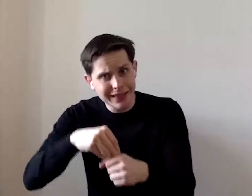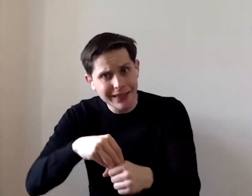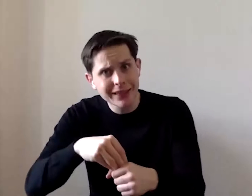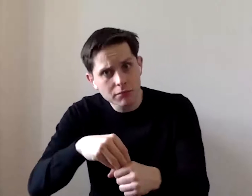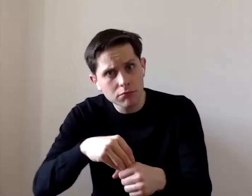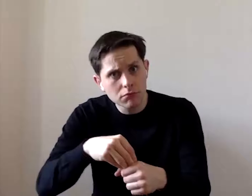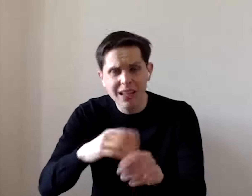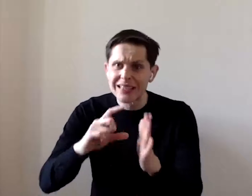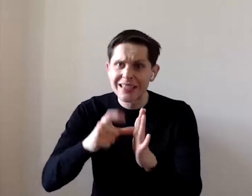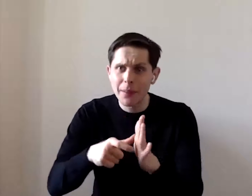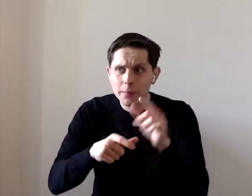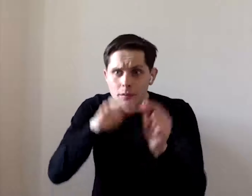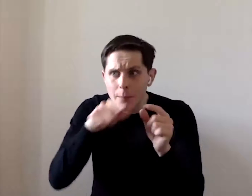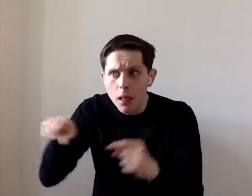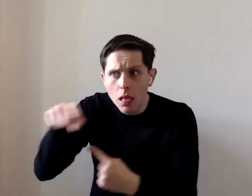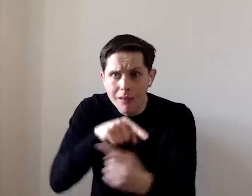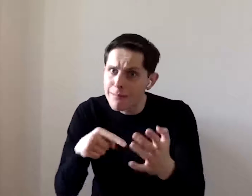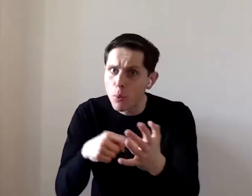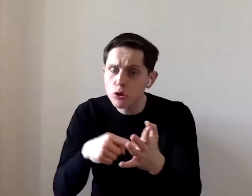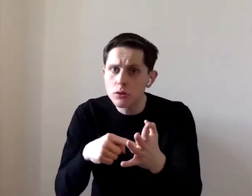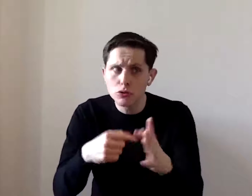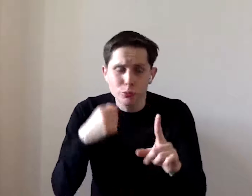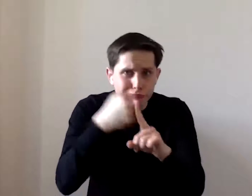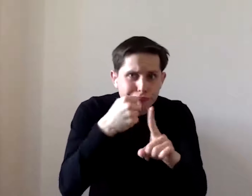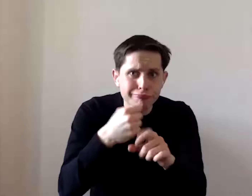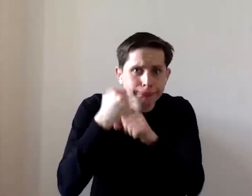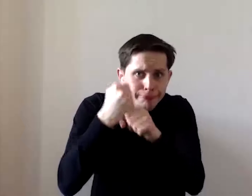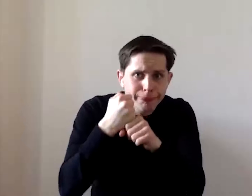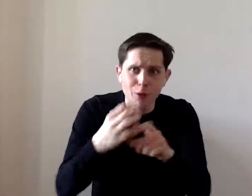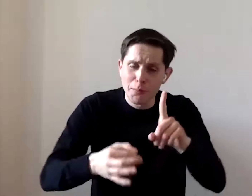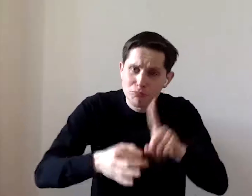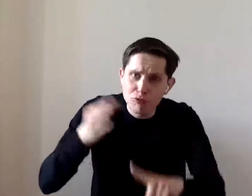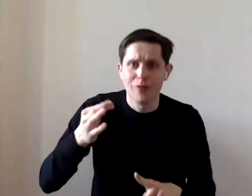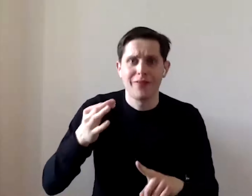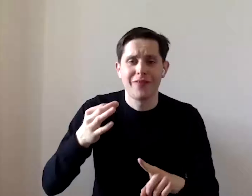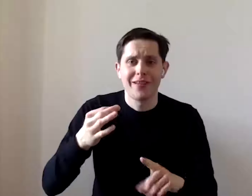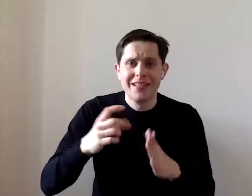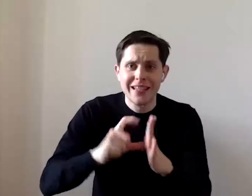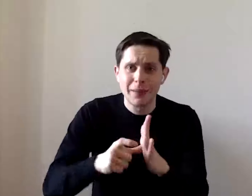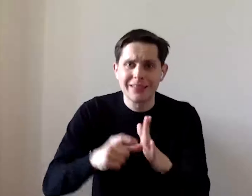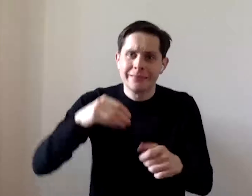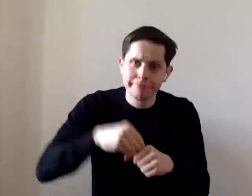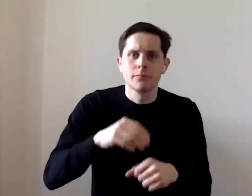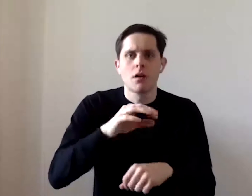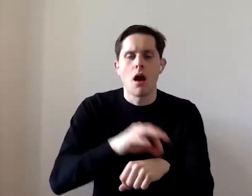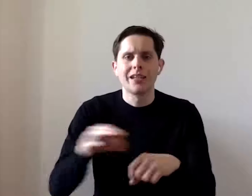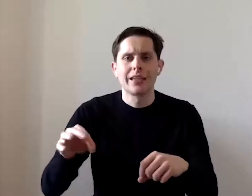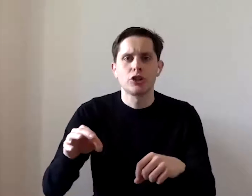to radically progress architectural education, and a more diverse demographic in universities is essential to ensuring that